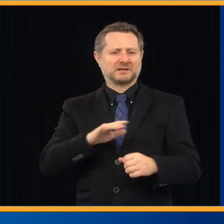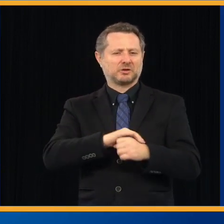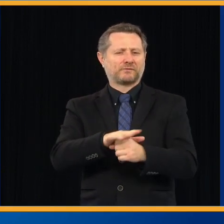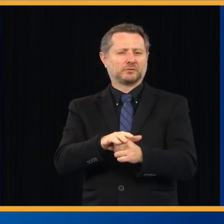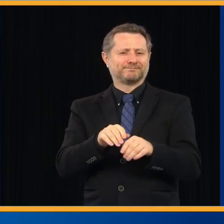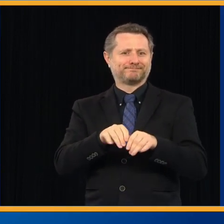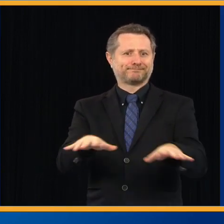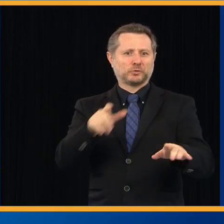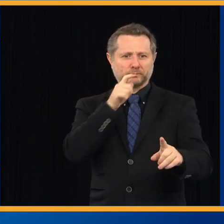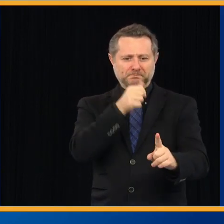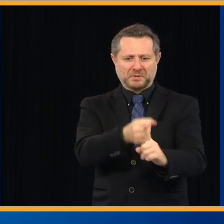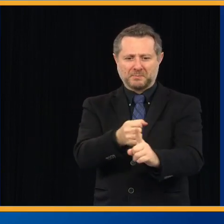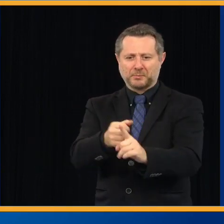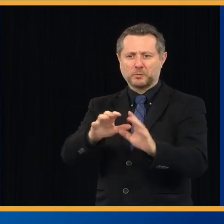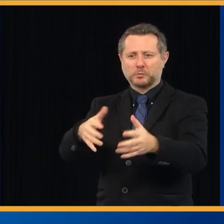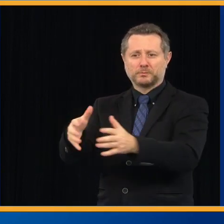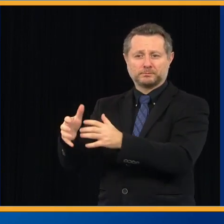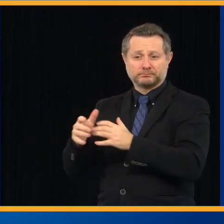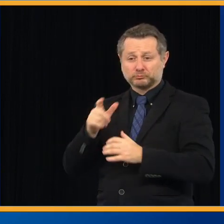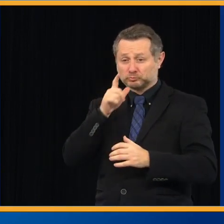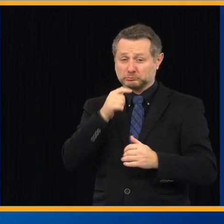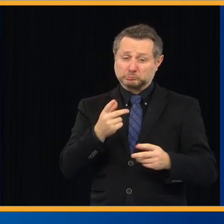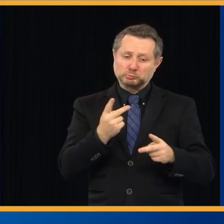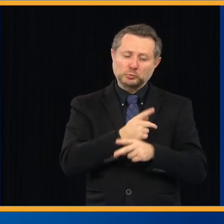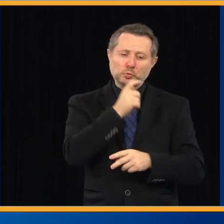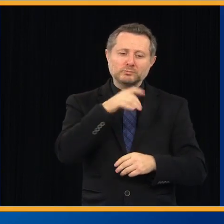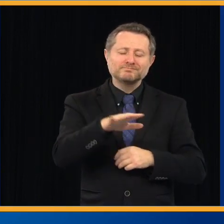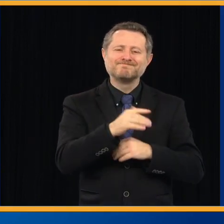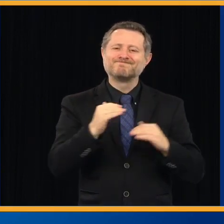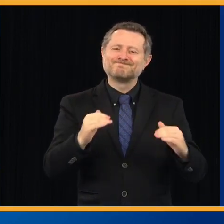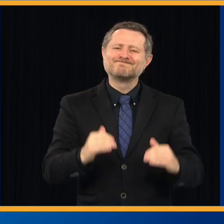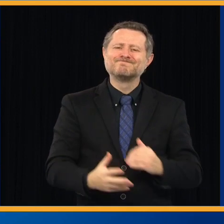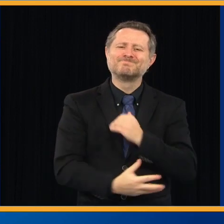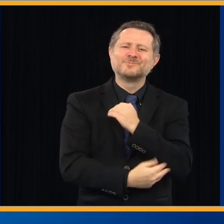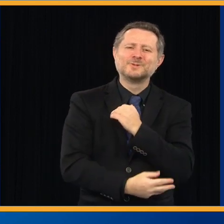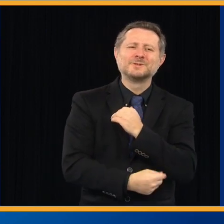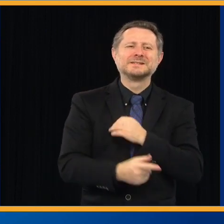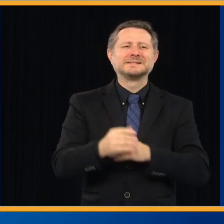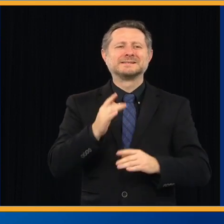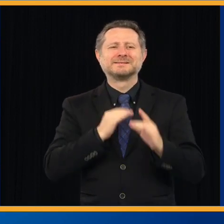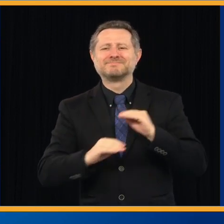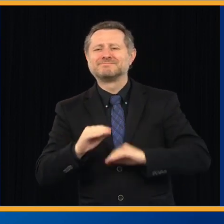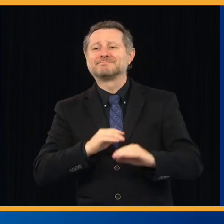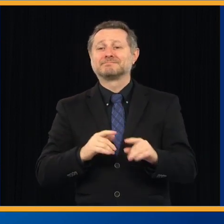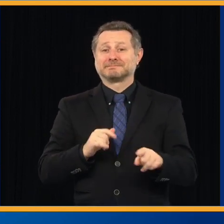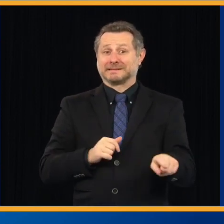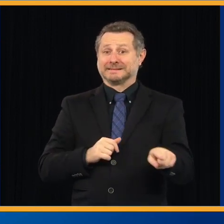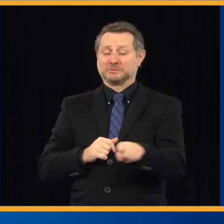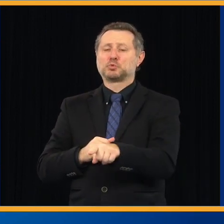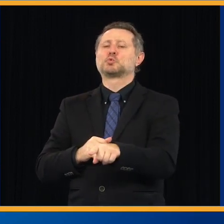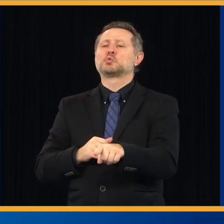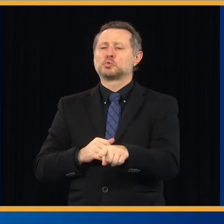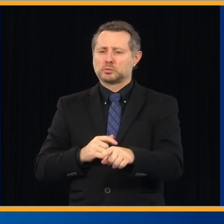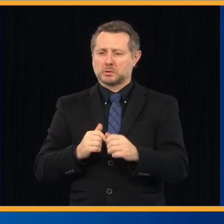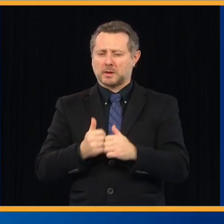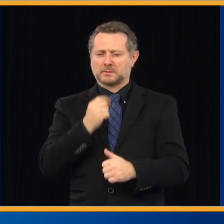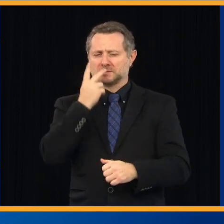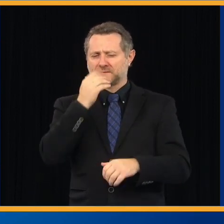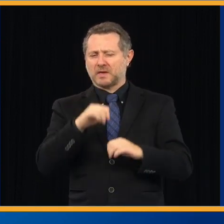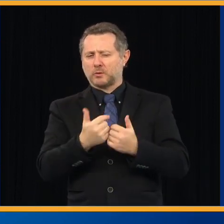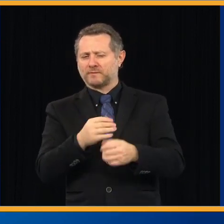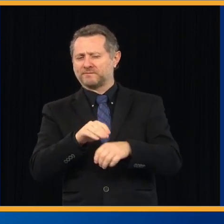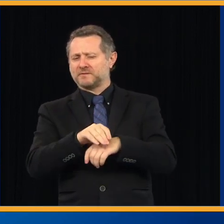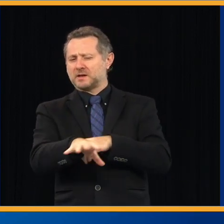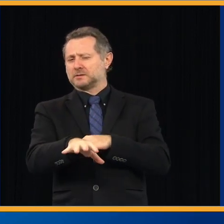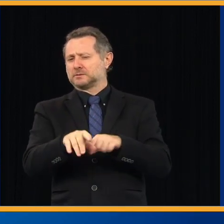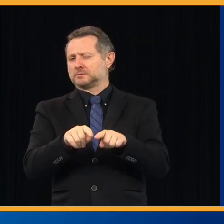happening with poorer communities, what's happening in with the racial